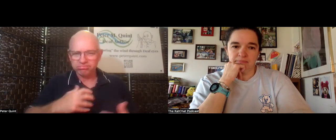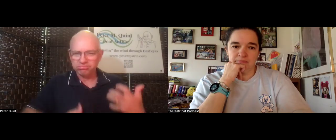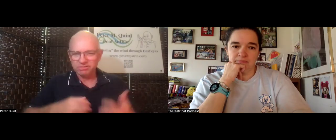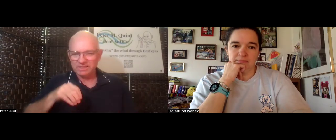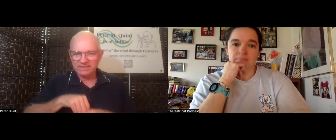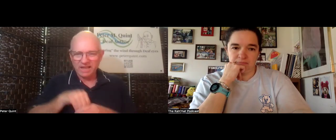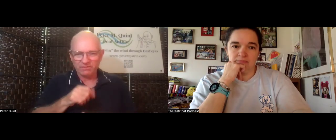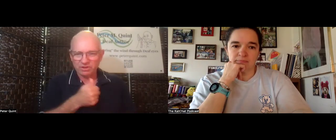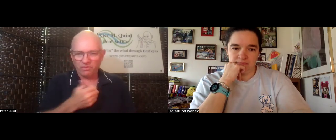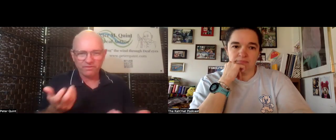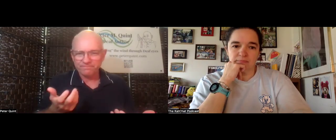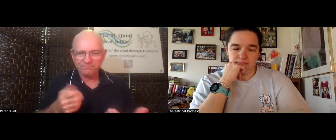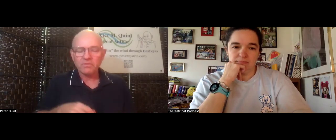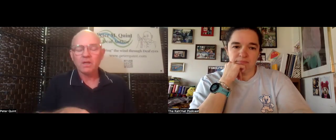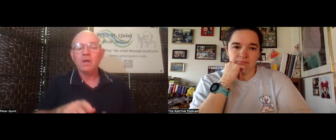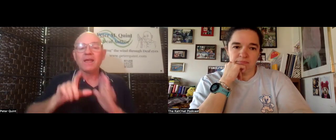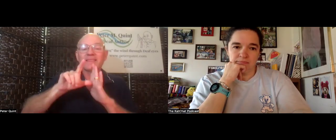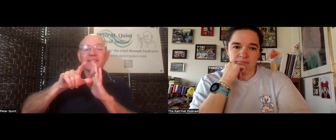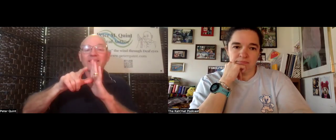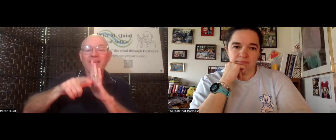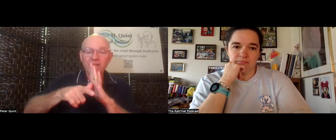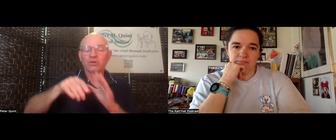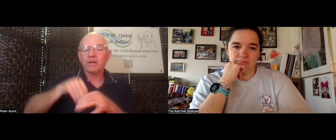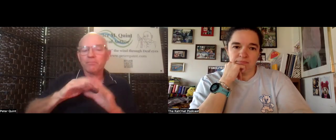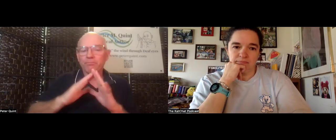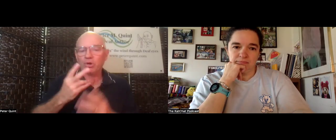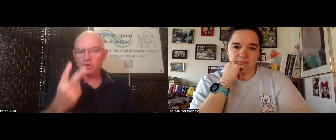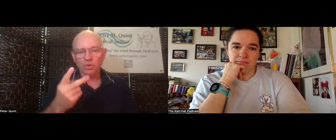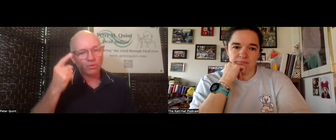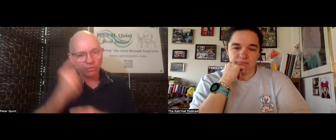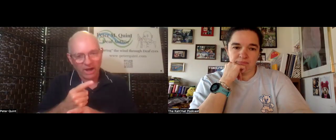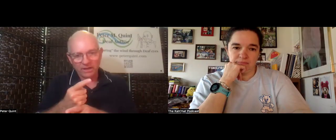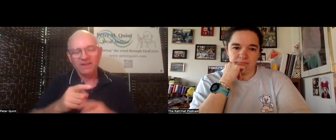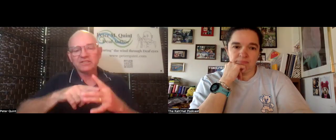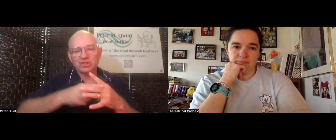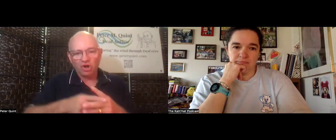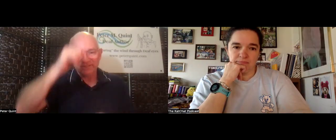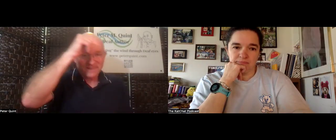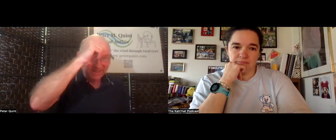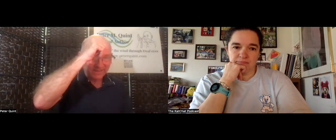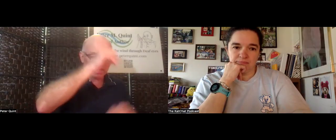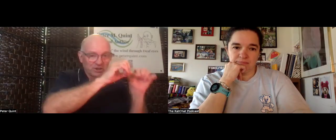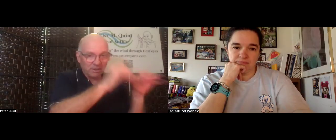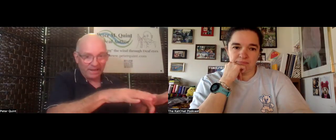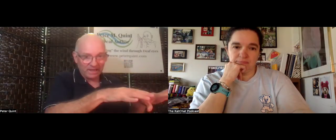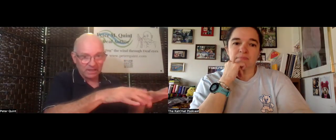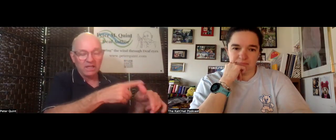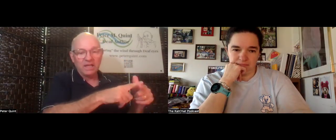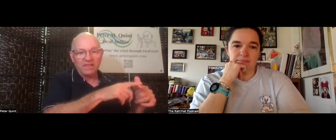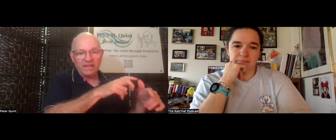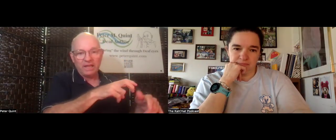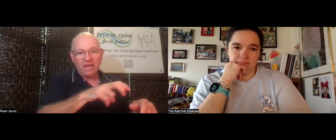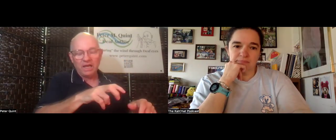Amy inside of herself. And then later in book two, you're right. It starts in India. She's